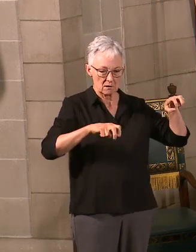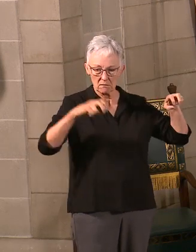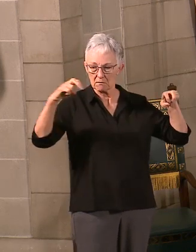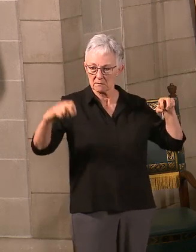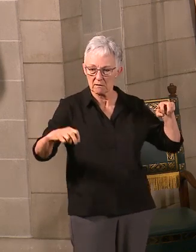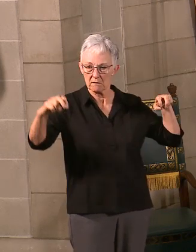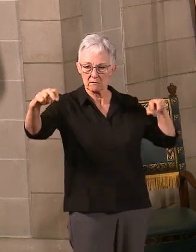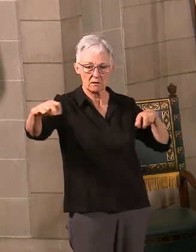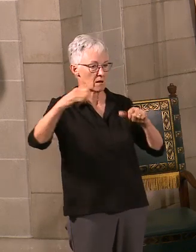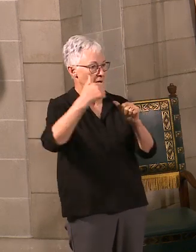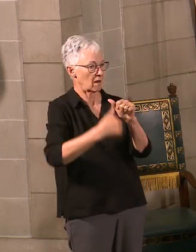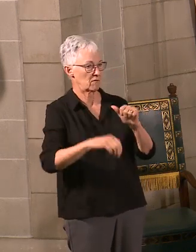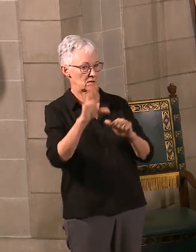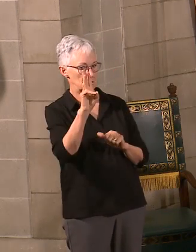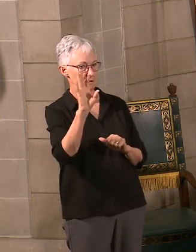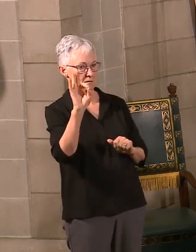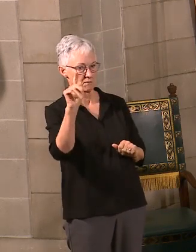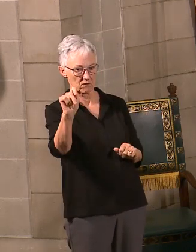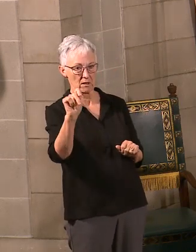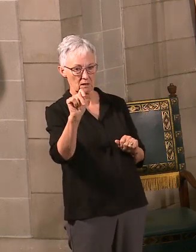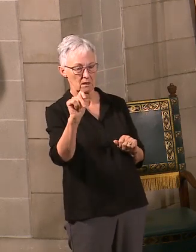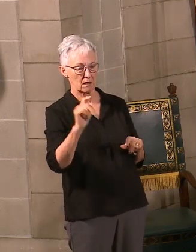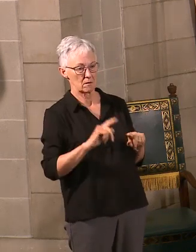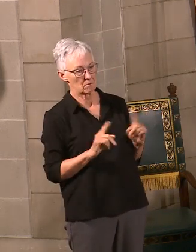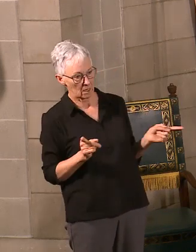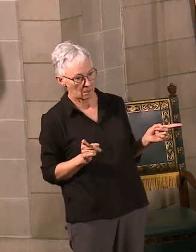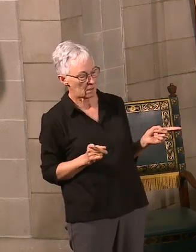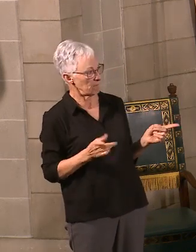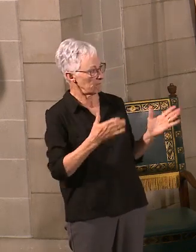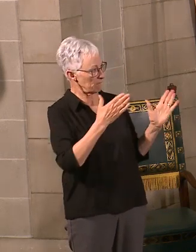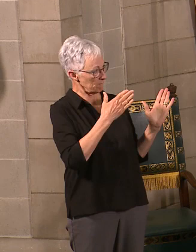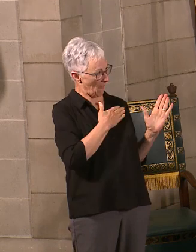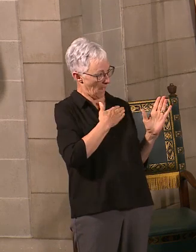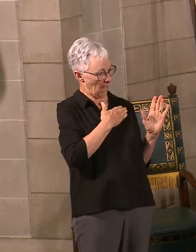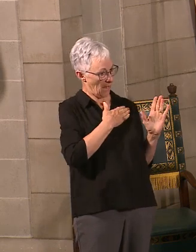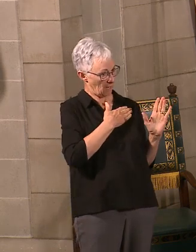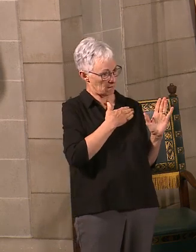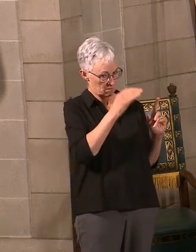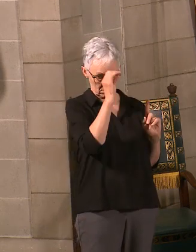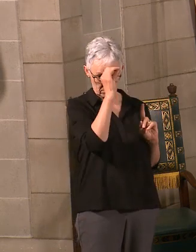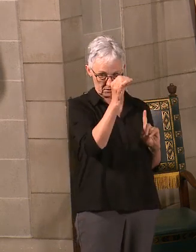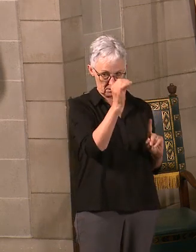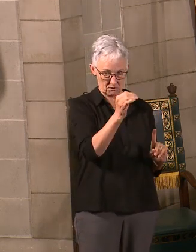now. But here's my view, and this is Ted Carter's view, all right? And this is